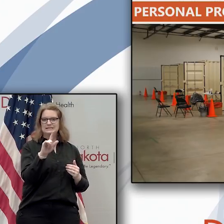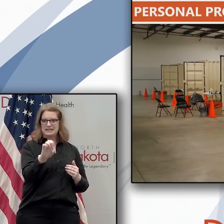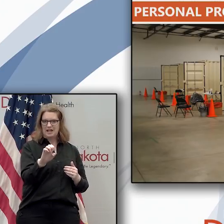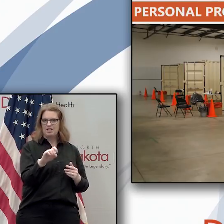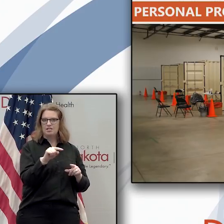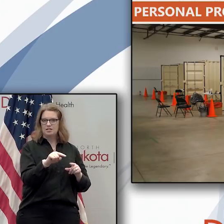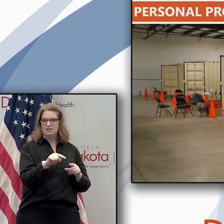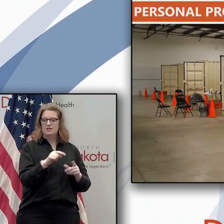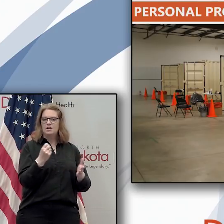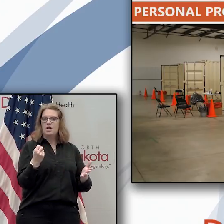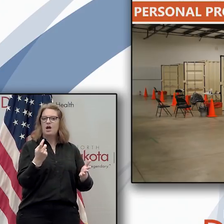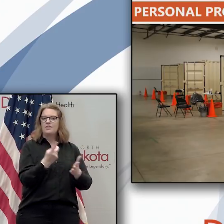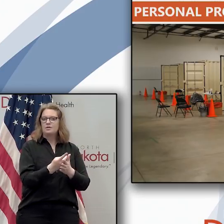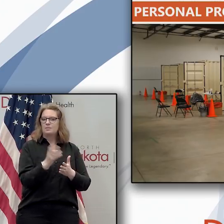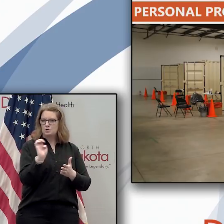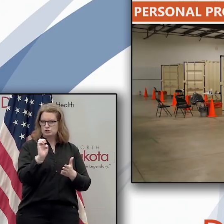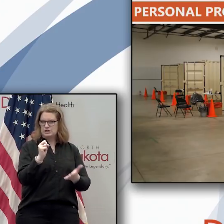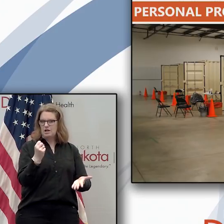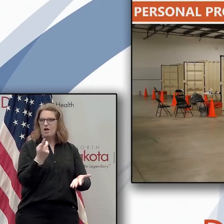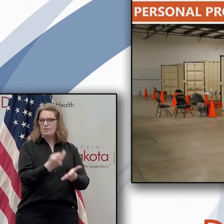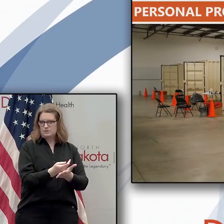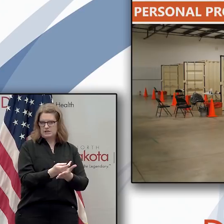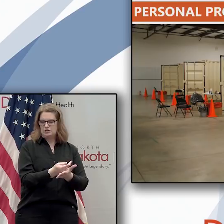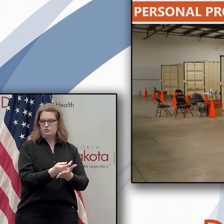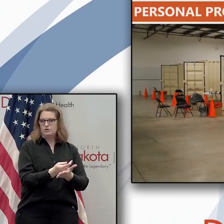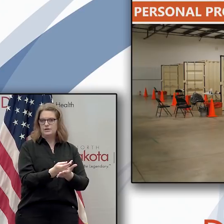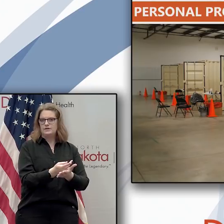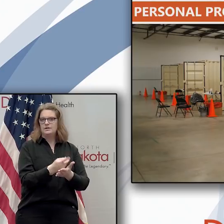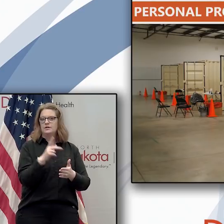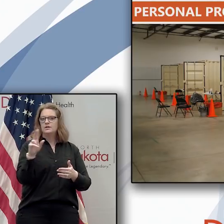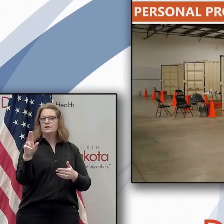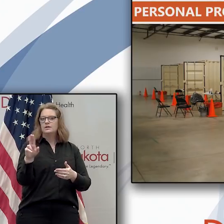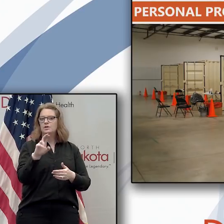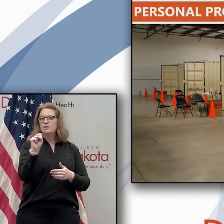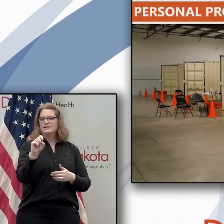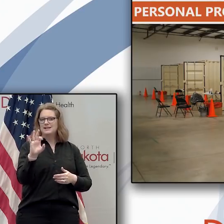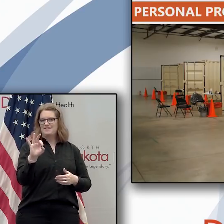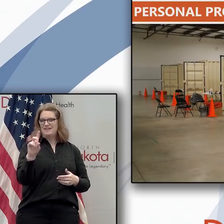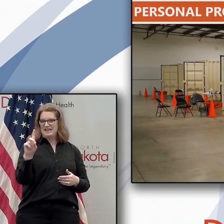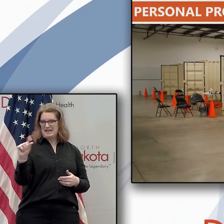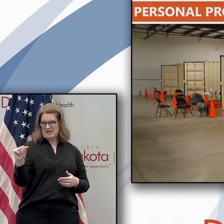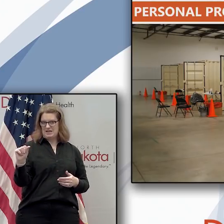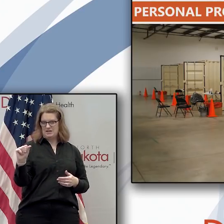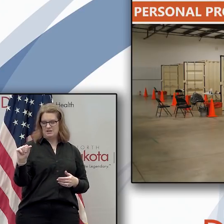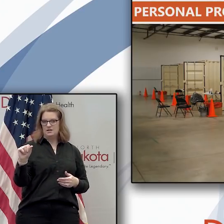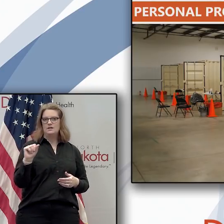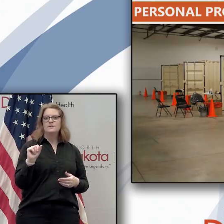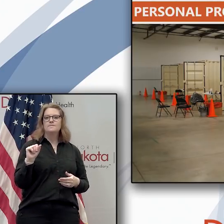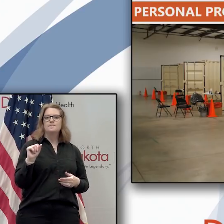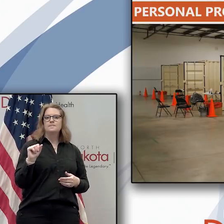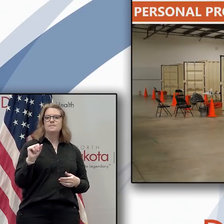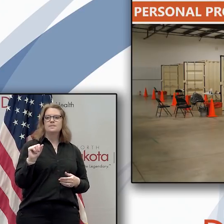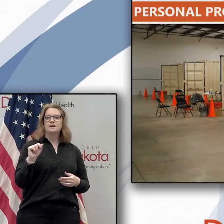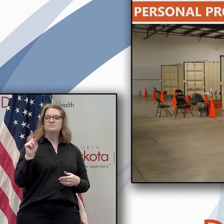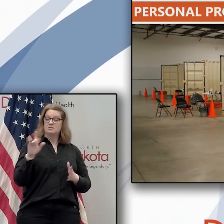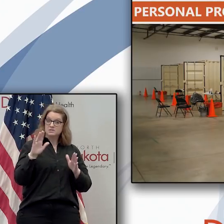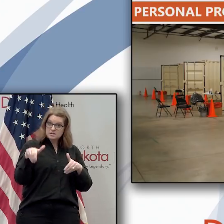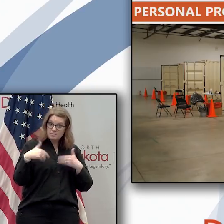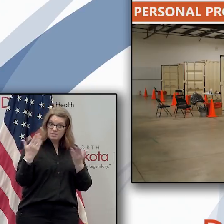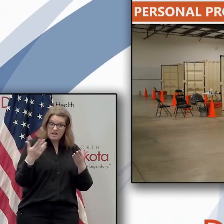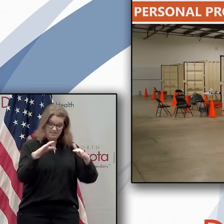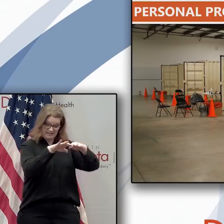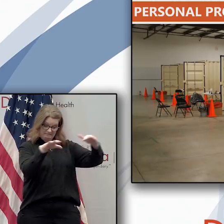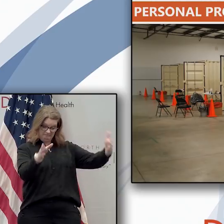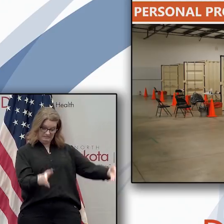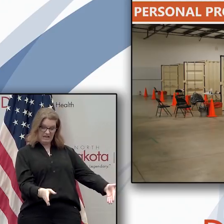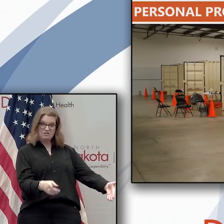received emergency authorization from U.S. FDA, and they will supply not only the